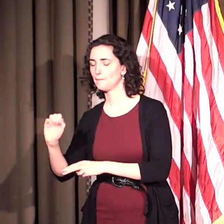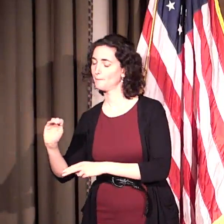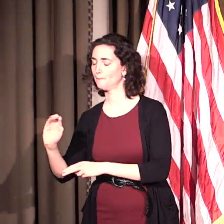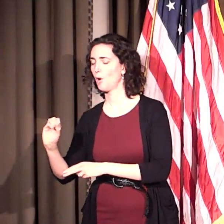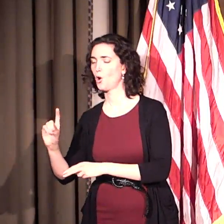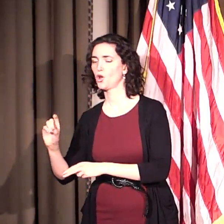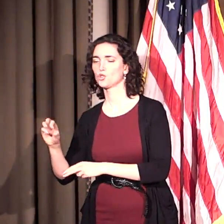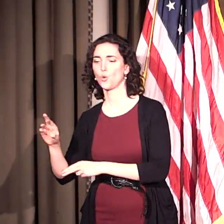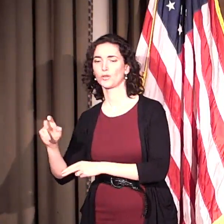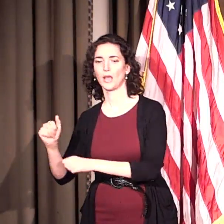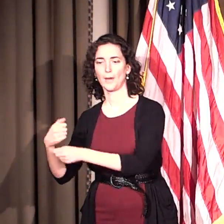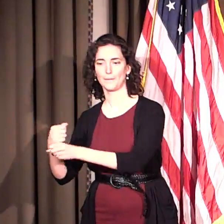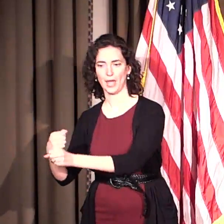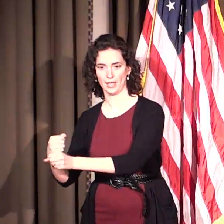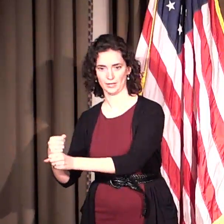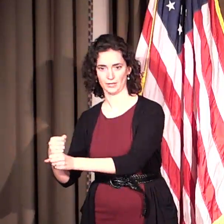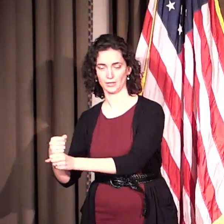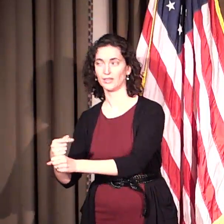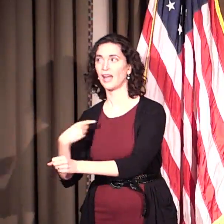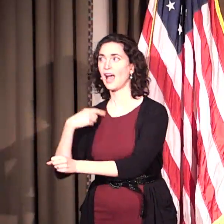and that's going to be, I think,